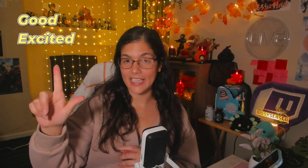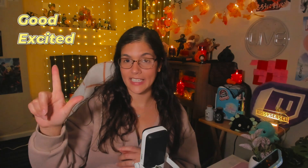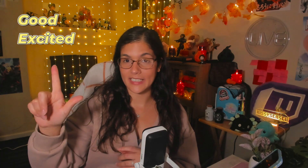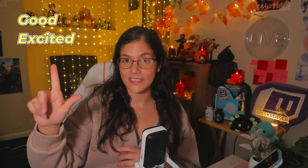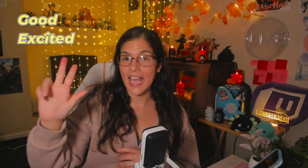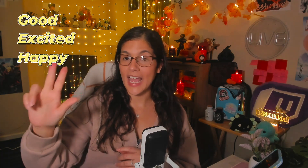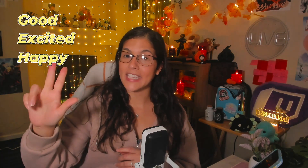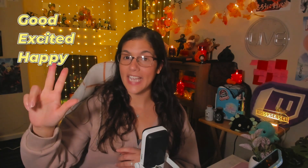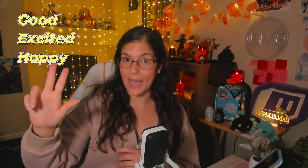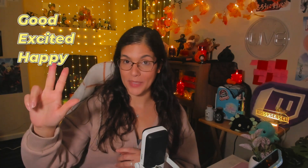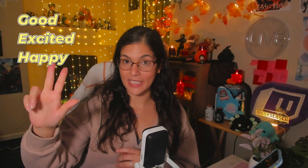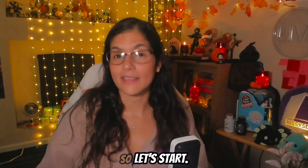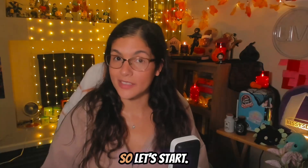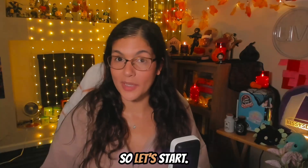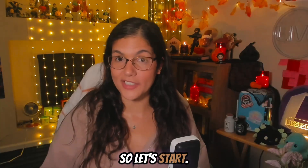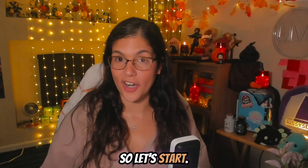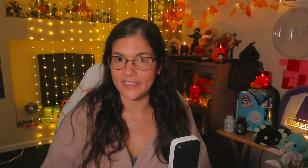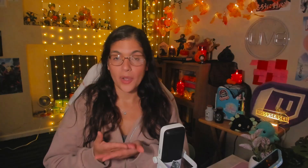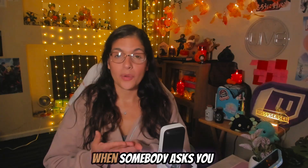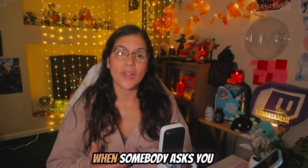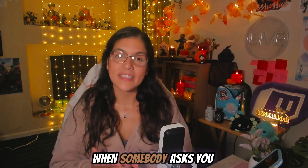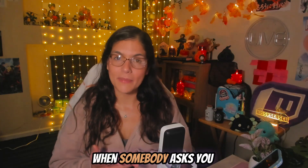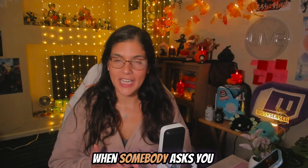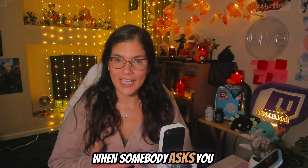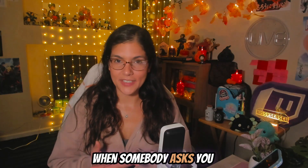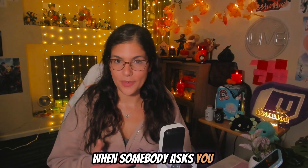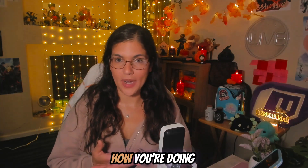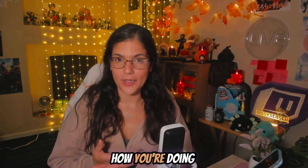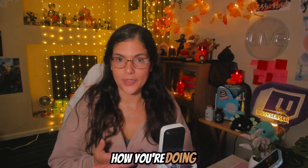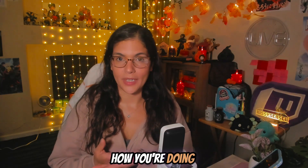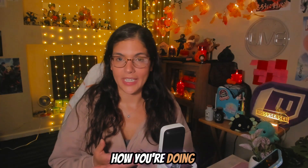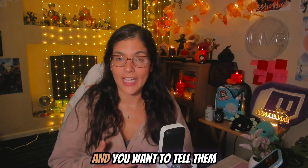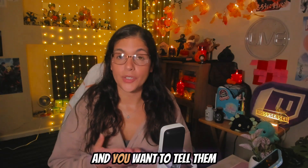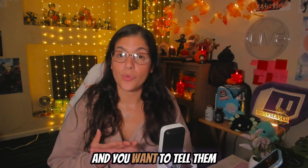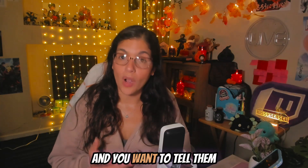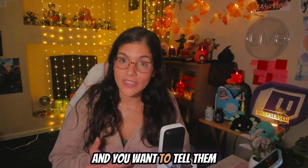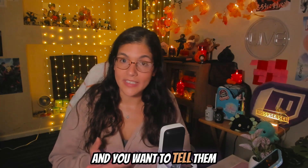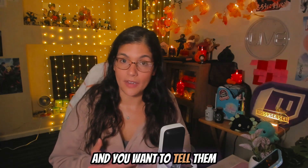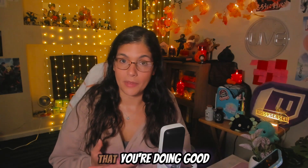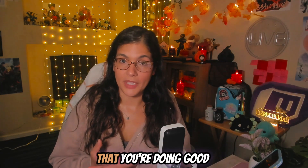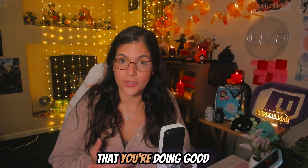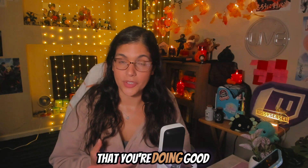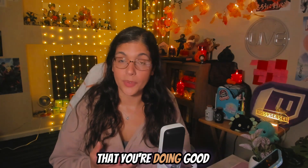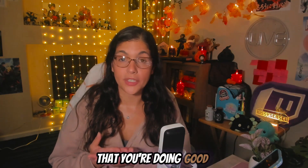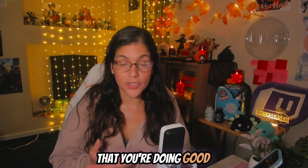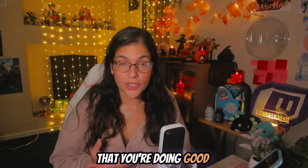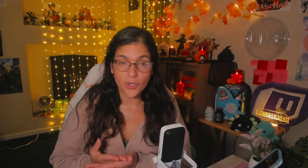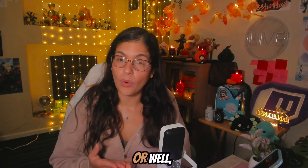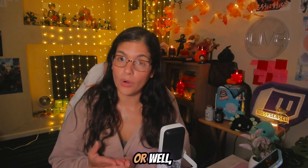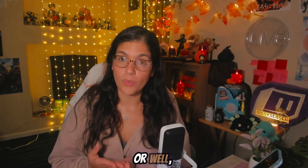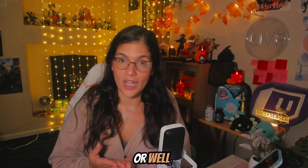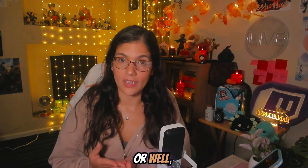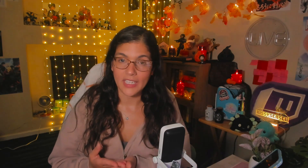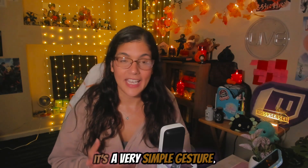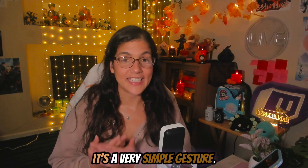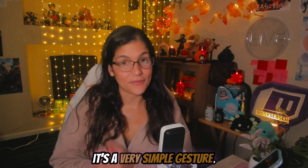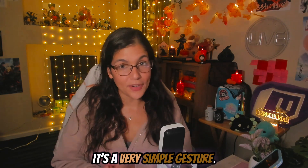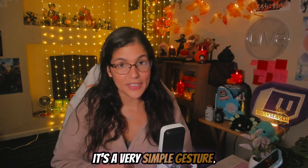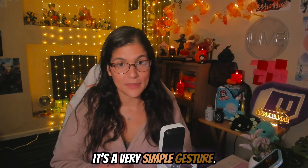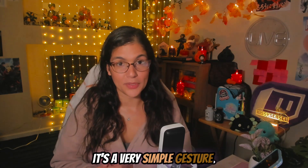excited, and happy. So let's start. When somebody asks you how you're doing and you want to tell them that you're doing good or well, it's a very simple